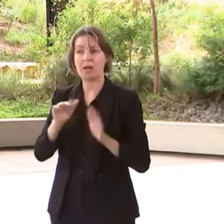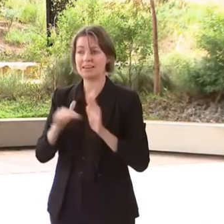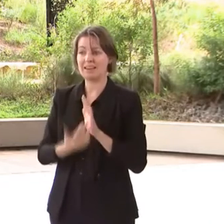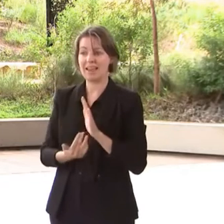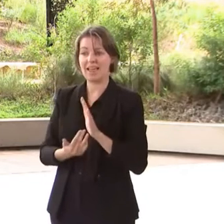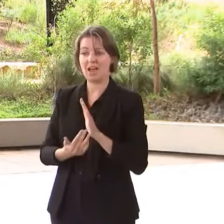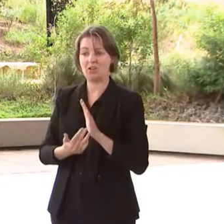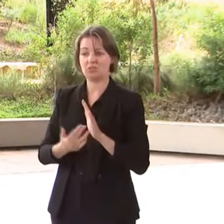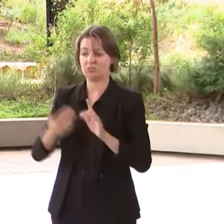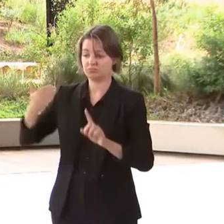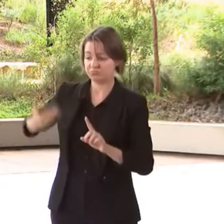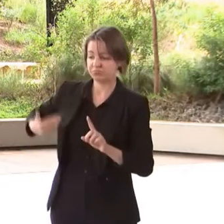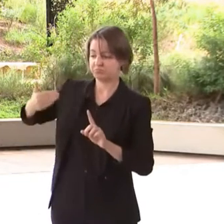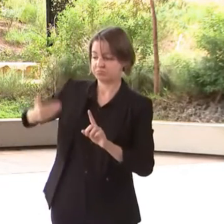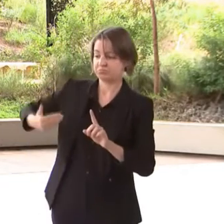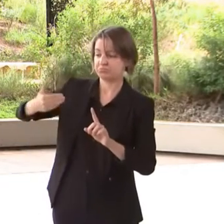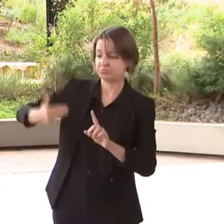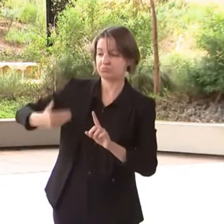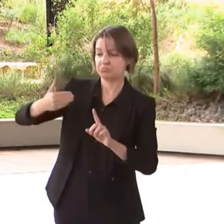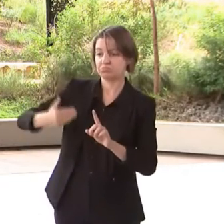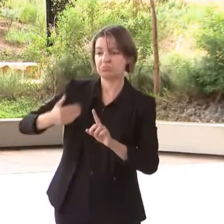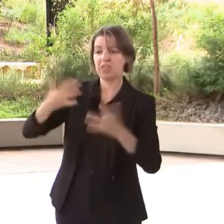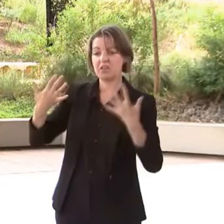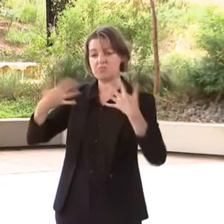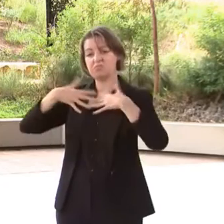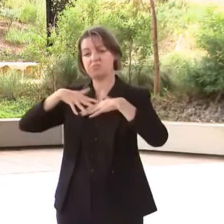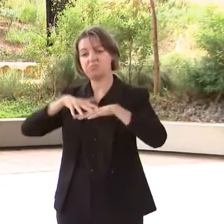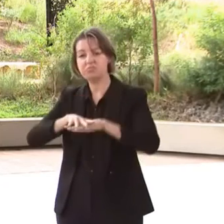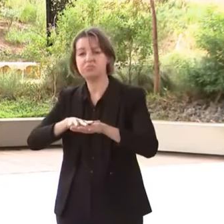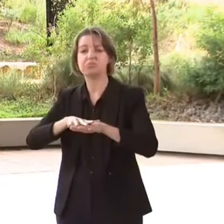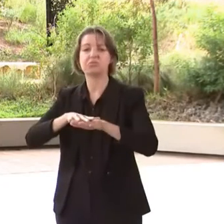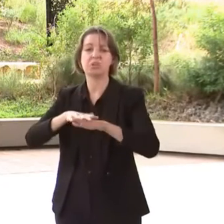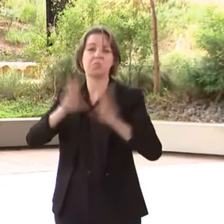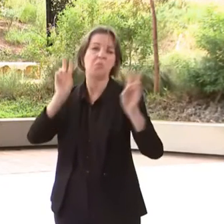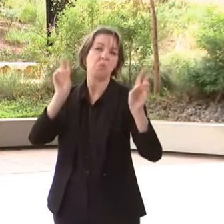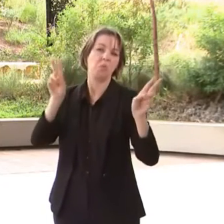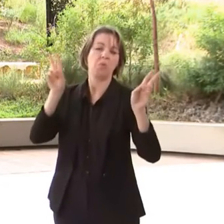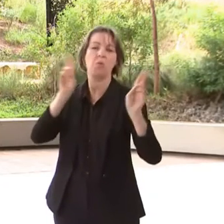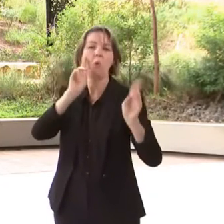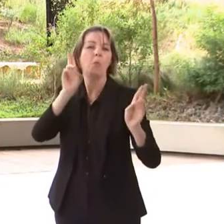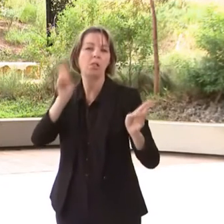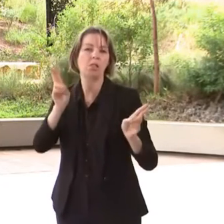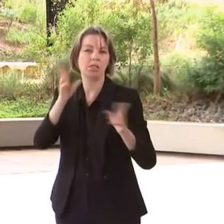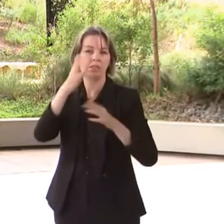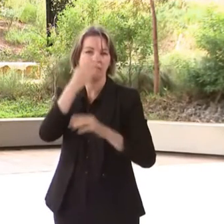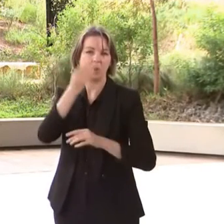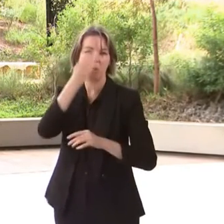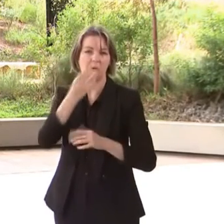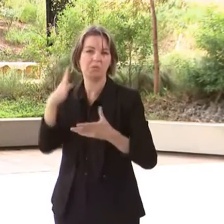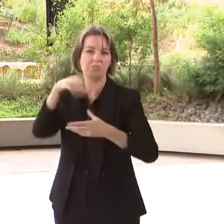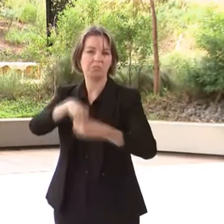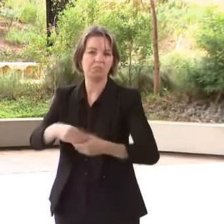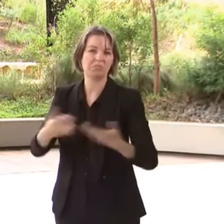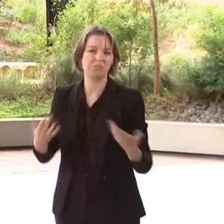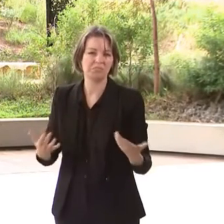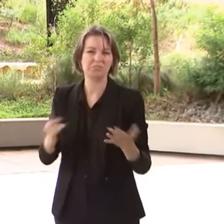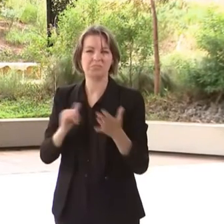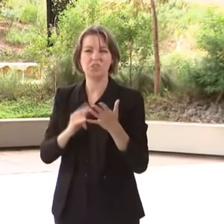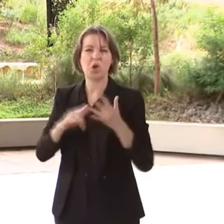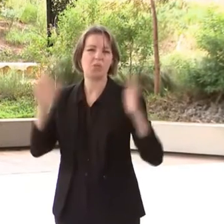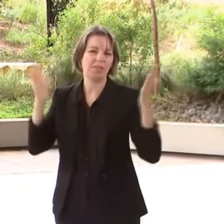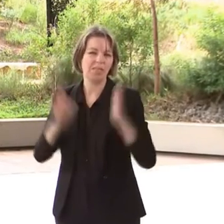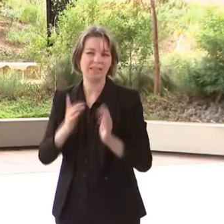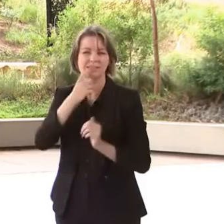every year the variant we see in the mix of flu. So we do see that transition, and I think, just to echo the